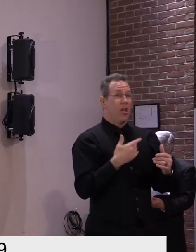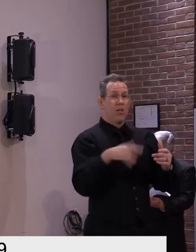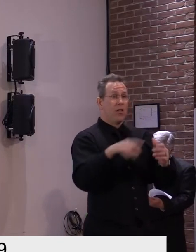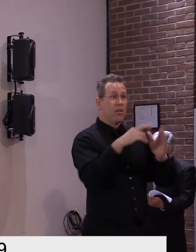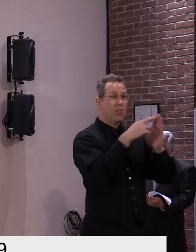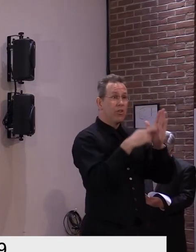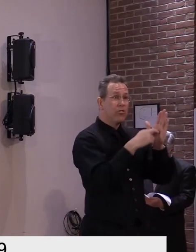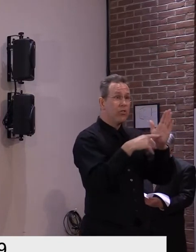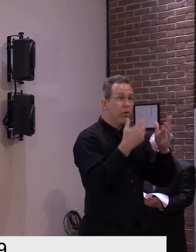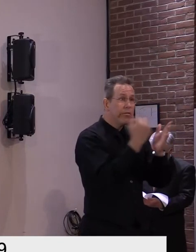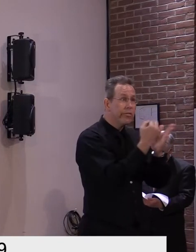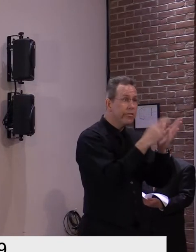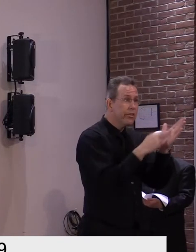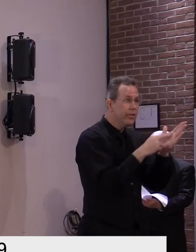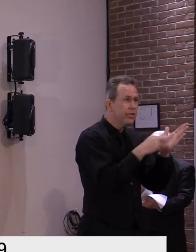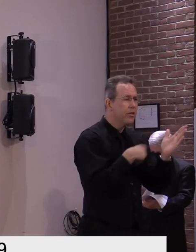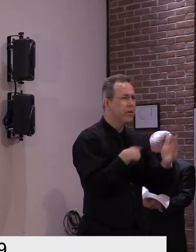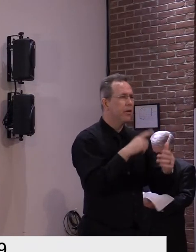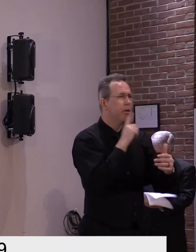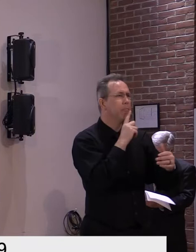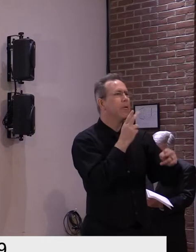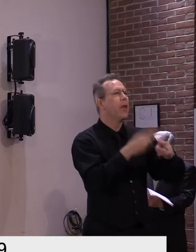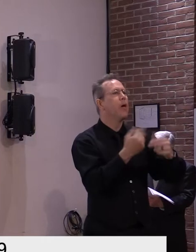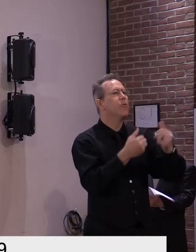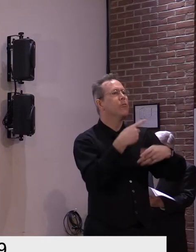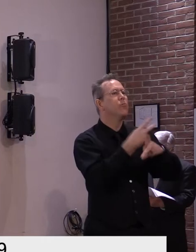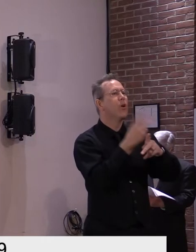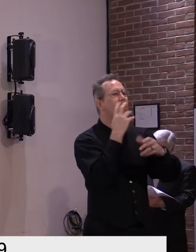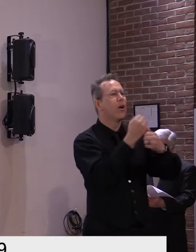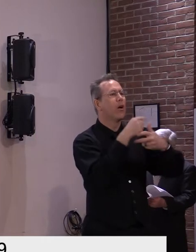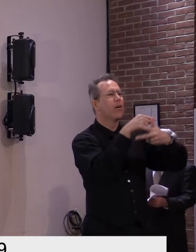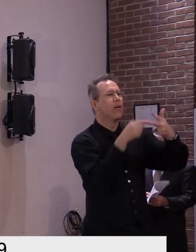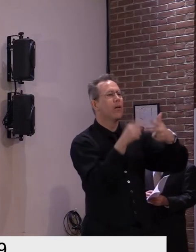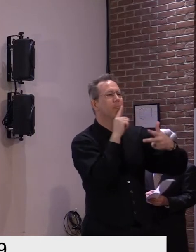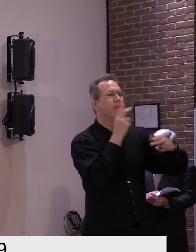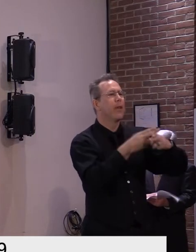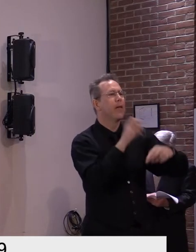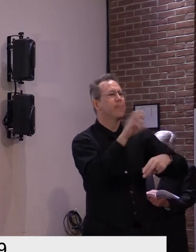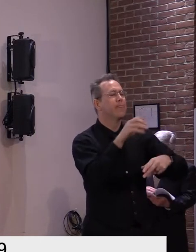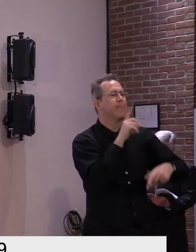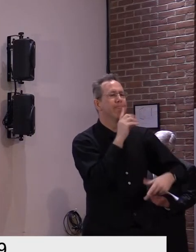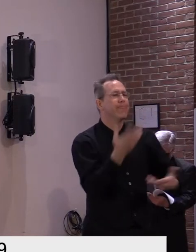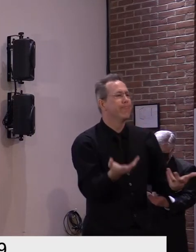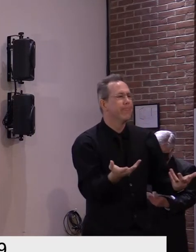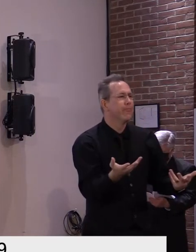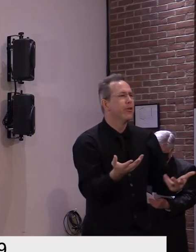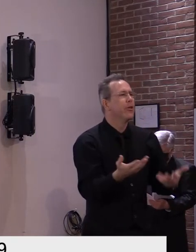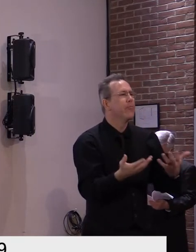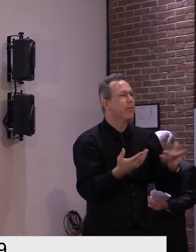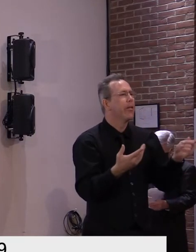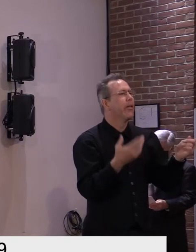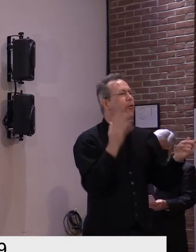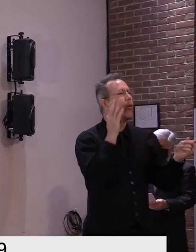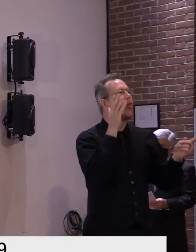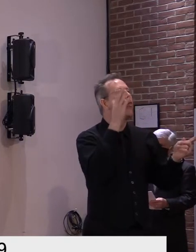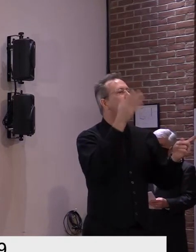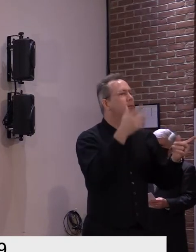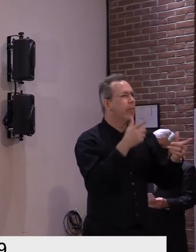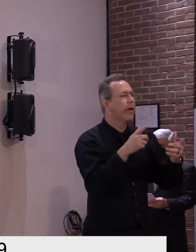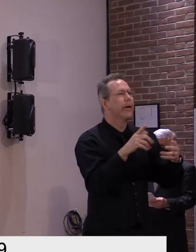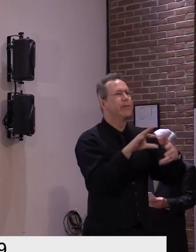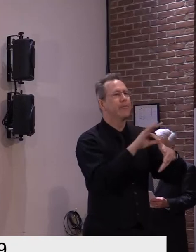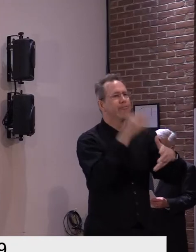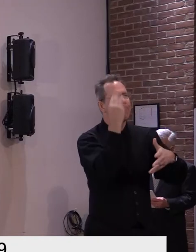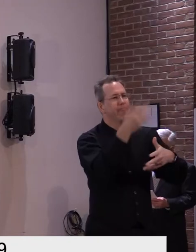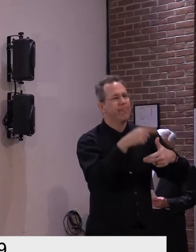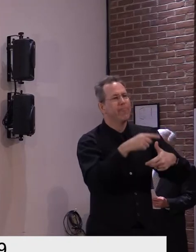to see the name of the vaccine at this point in time, though there may be a future time when that will be true. So I would probably